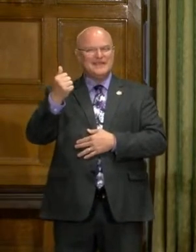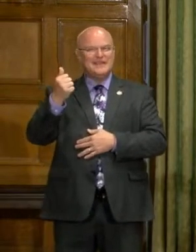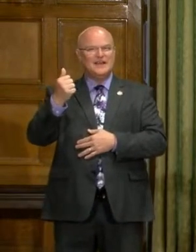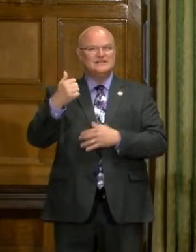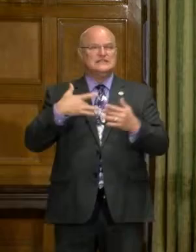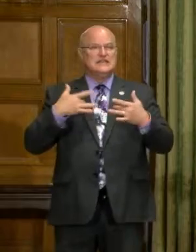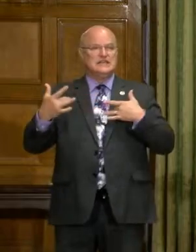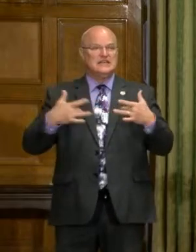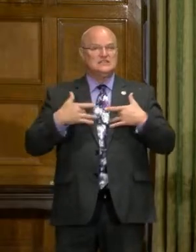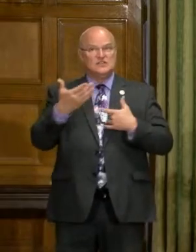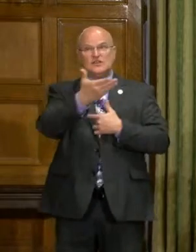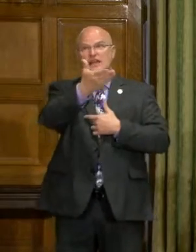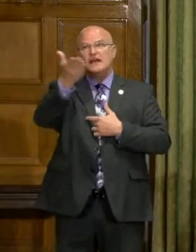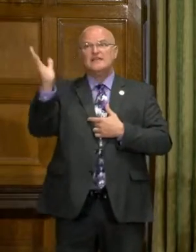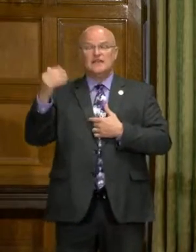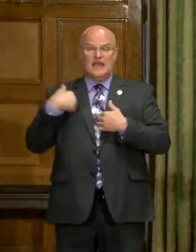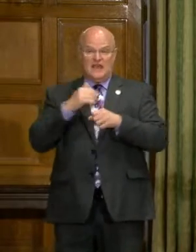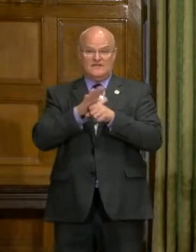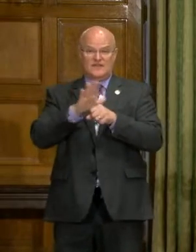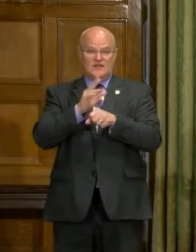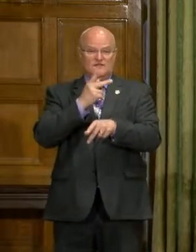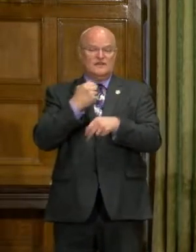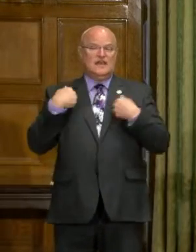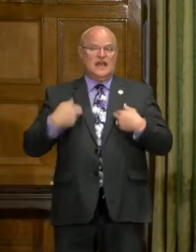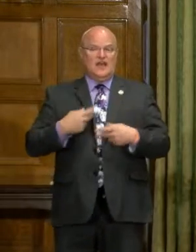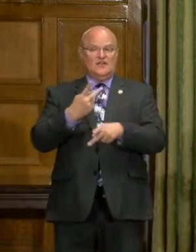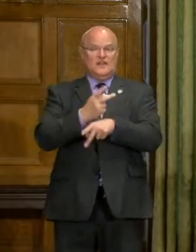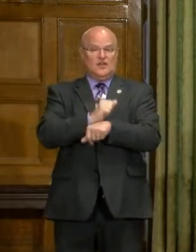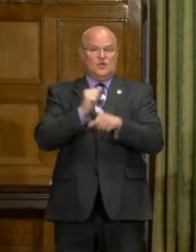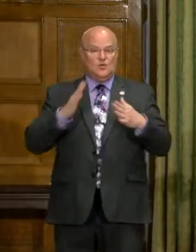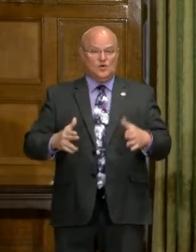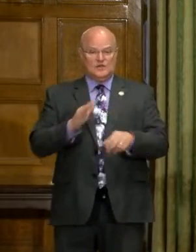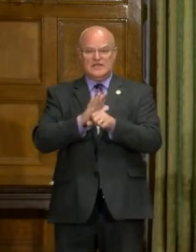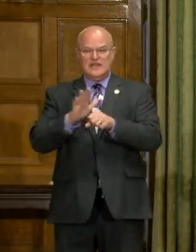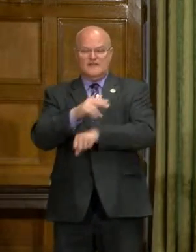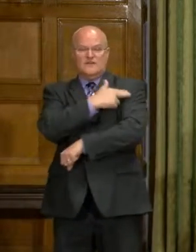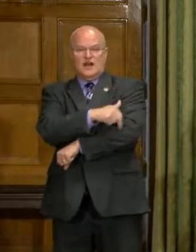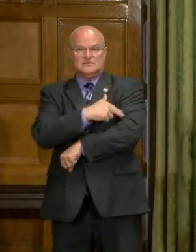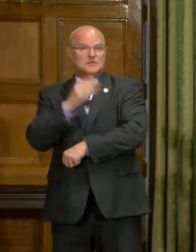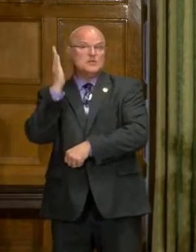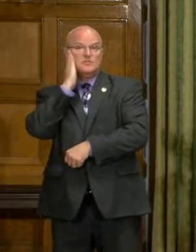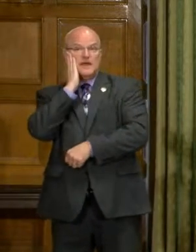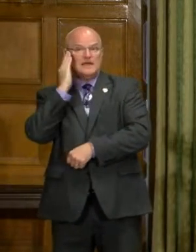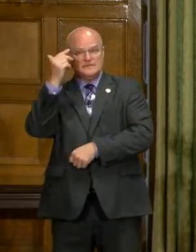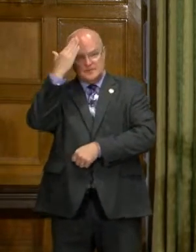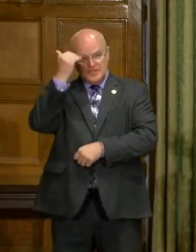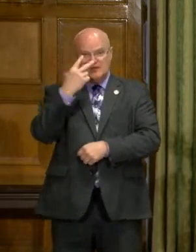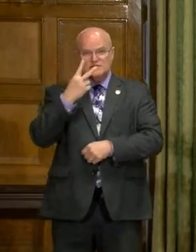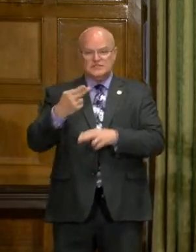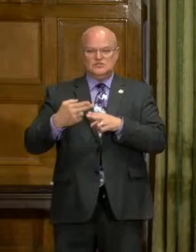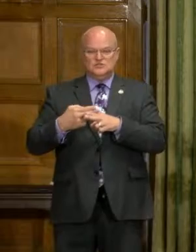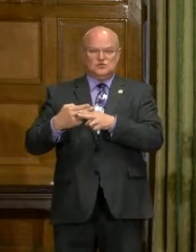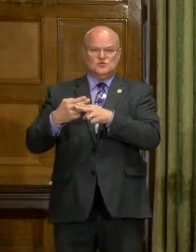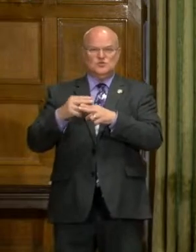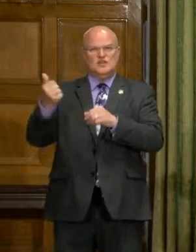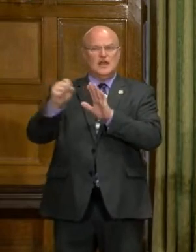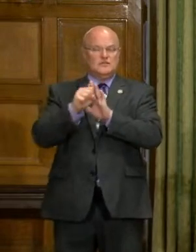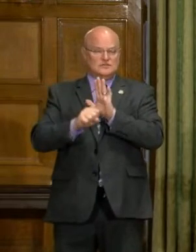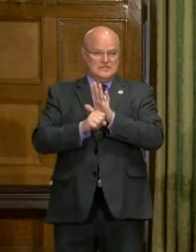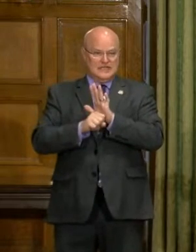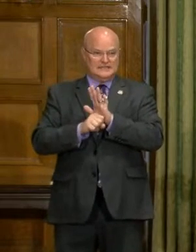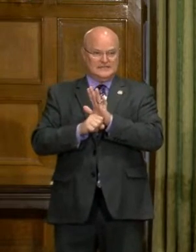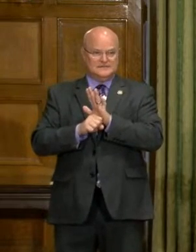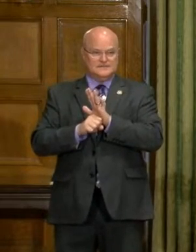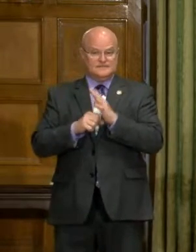there's concern out in the public. Do we have enough healthcare workers? Do we have enough hospital beds? Because you see shortages in other